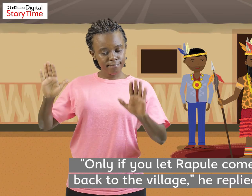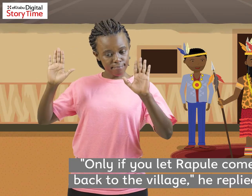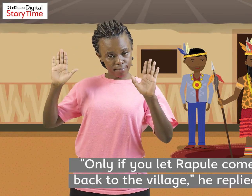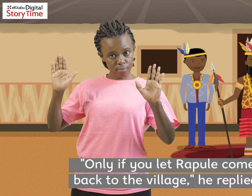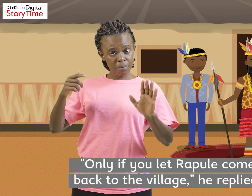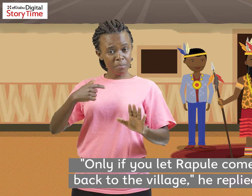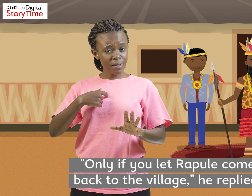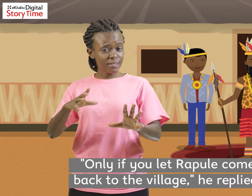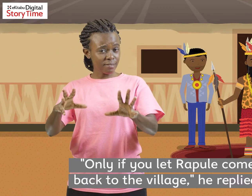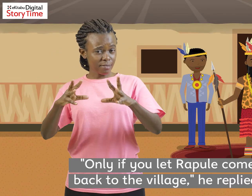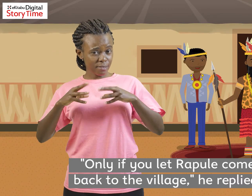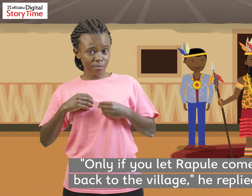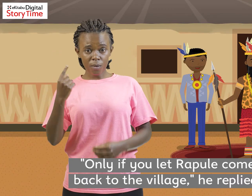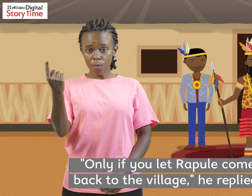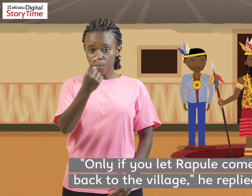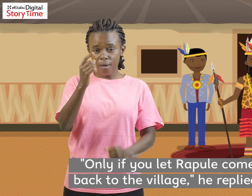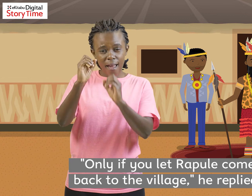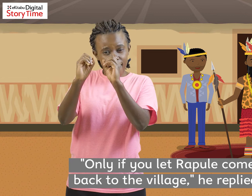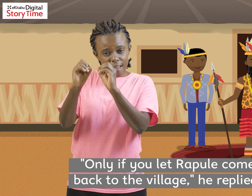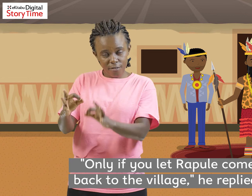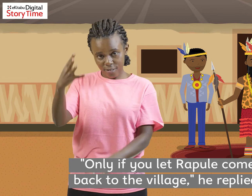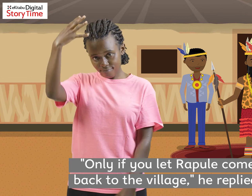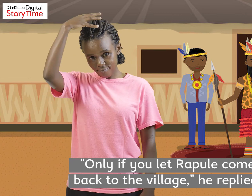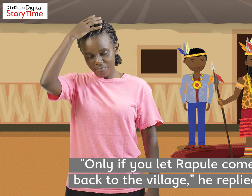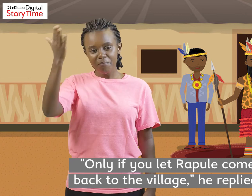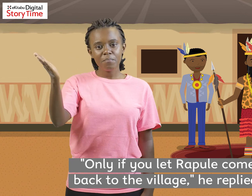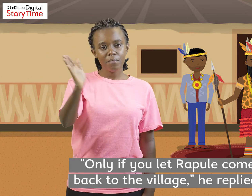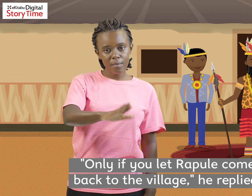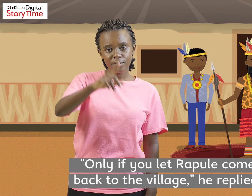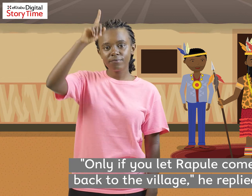"Only if you let Rapule come back to the village," he replied.